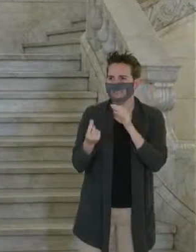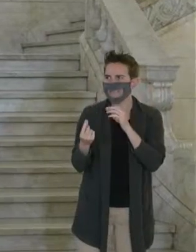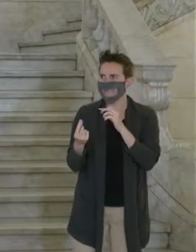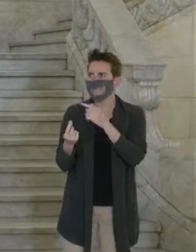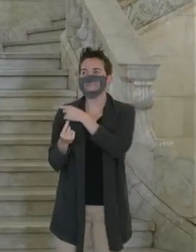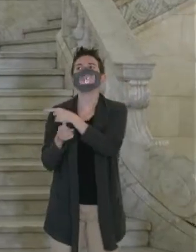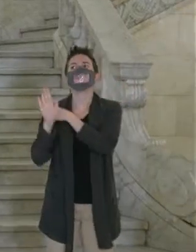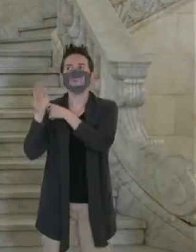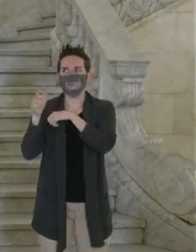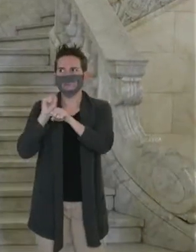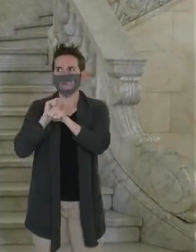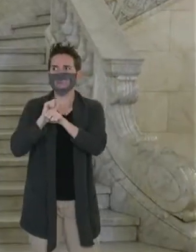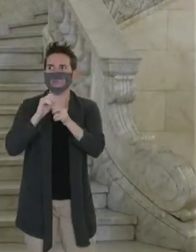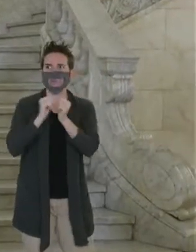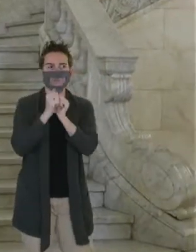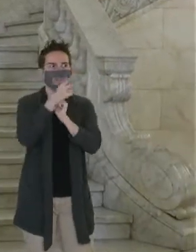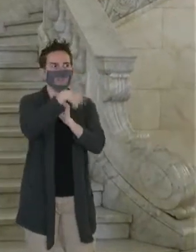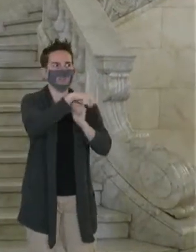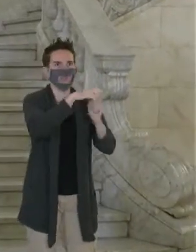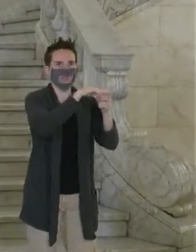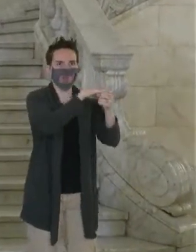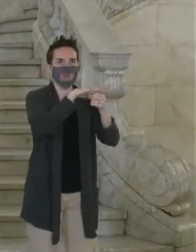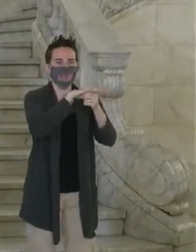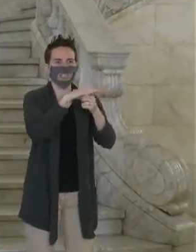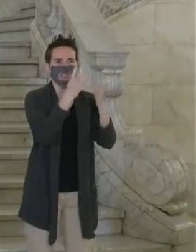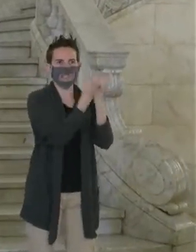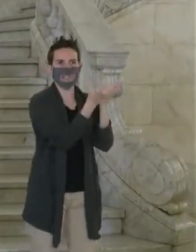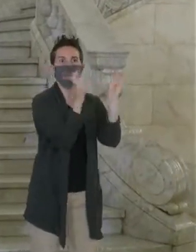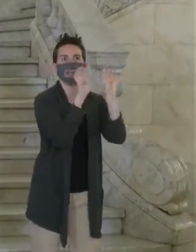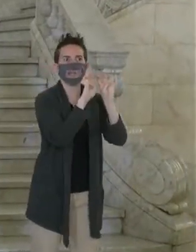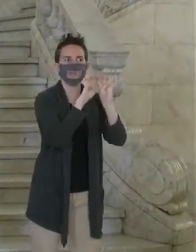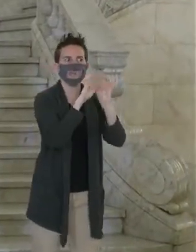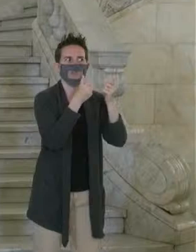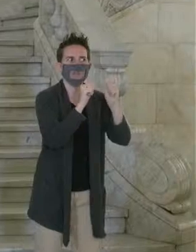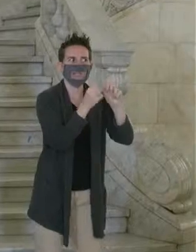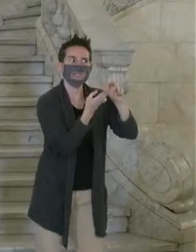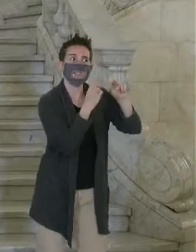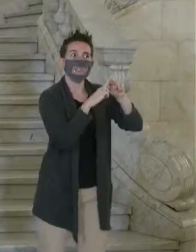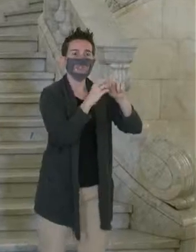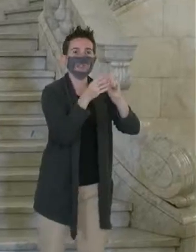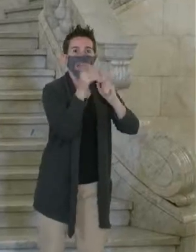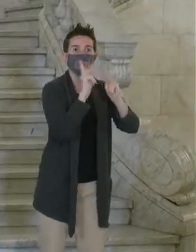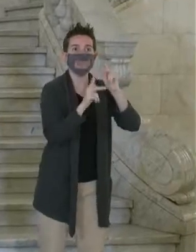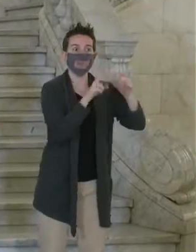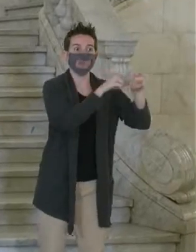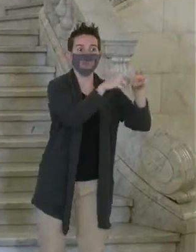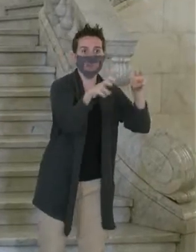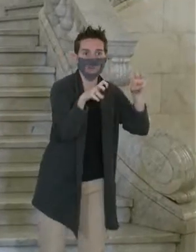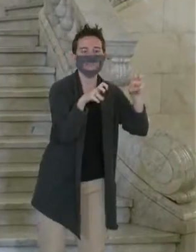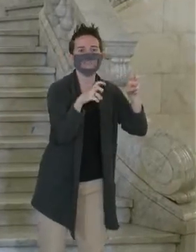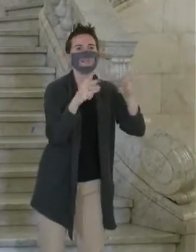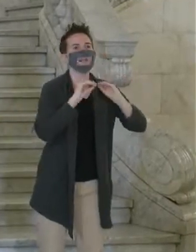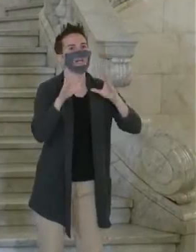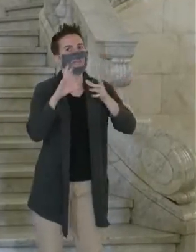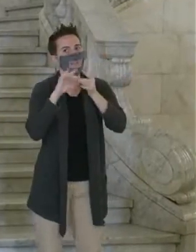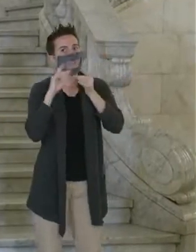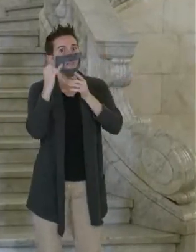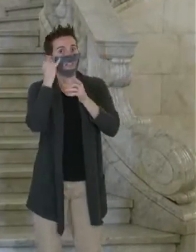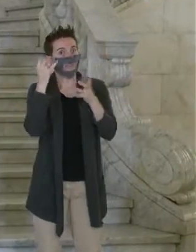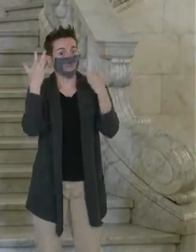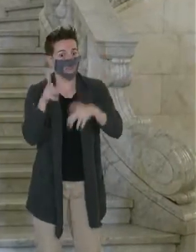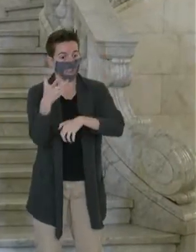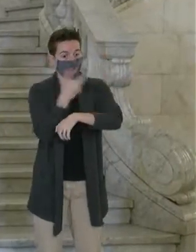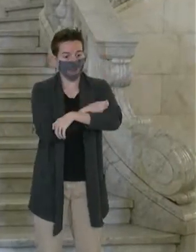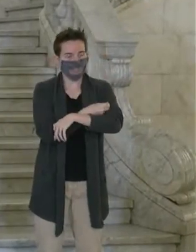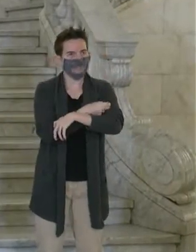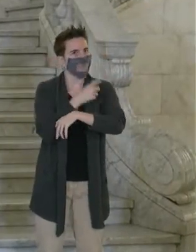We will work with those venues to try to increase capacity. But obviously, again, the message is if you're vaccinated, you